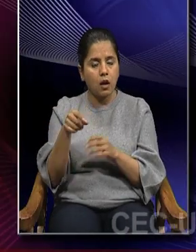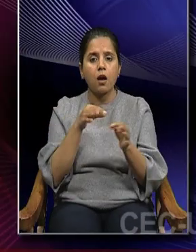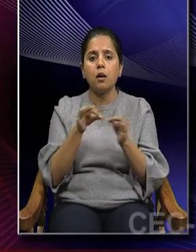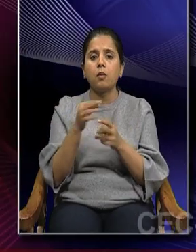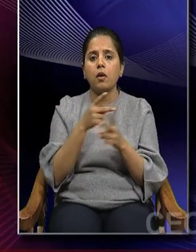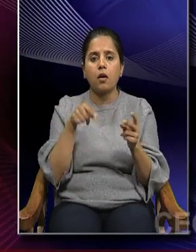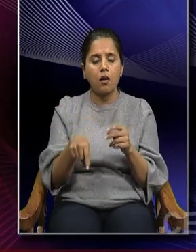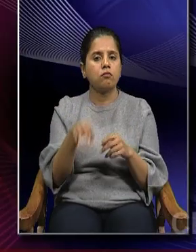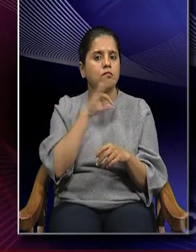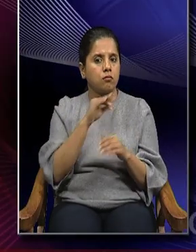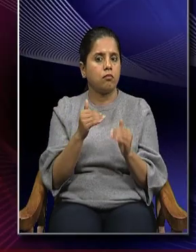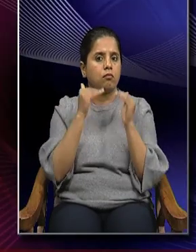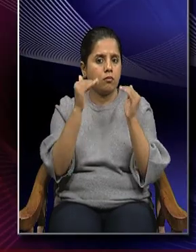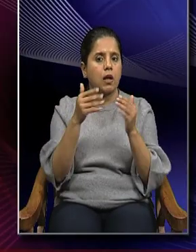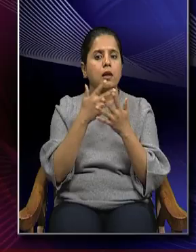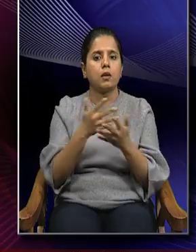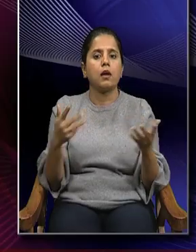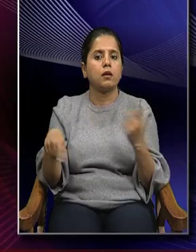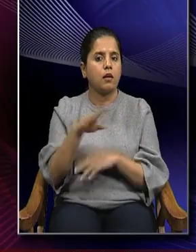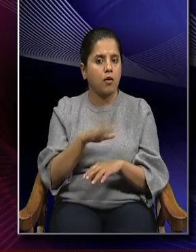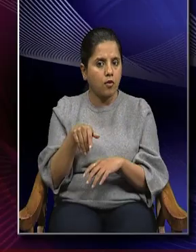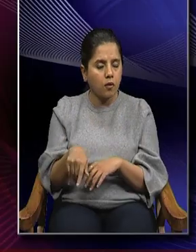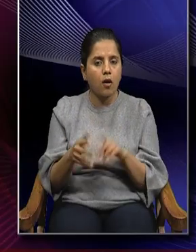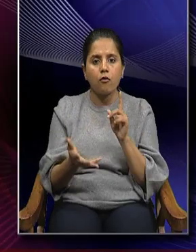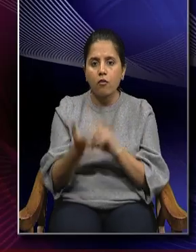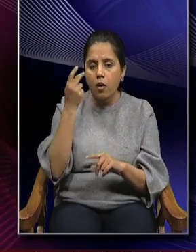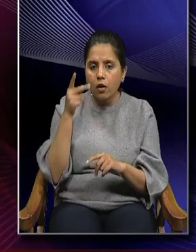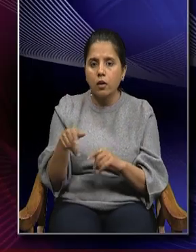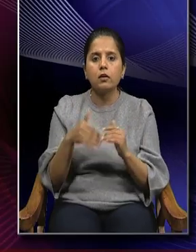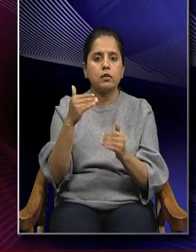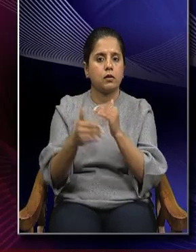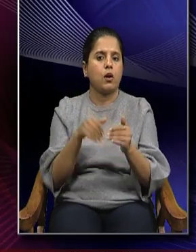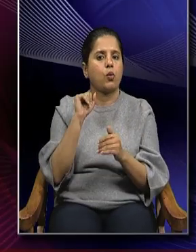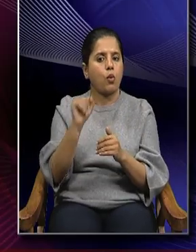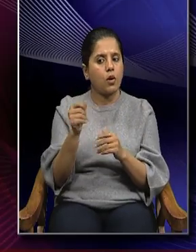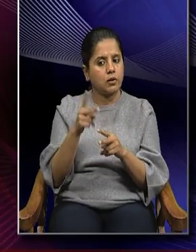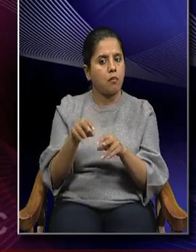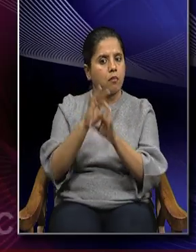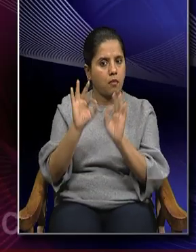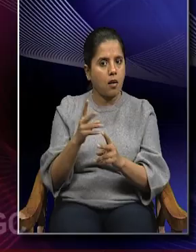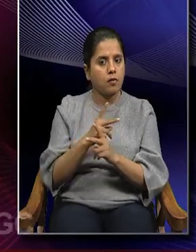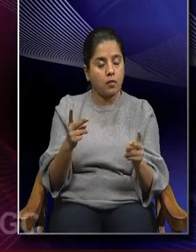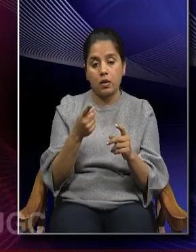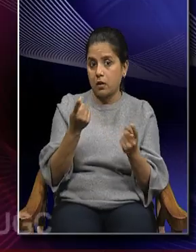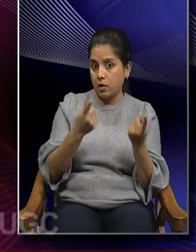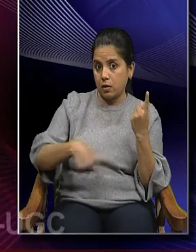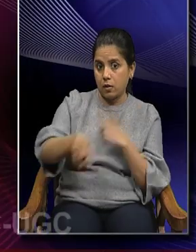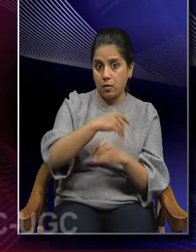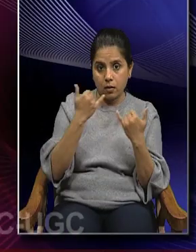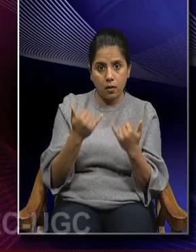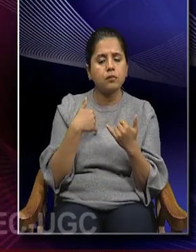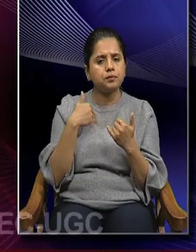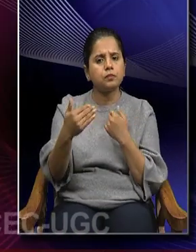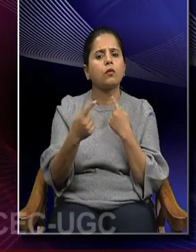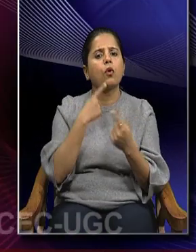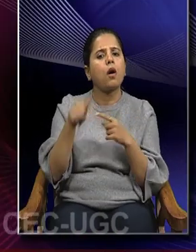the advancement of products through identifiable stages of their existence. So, we are going to